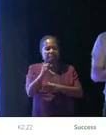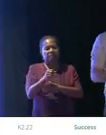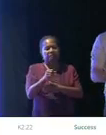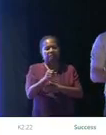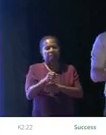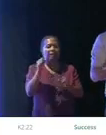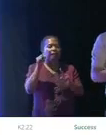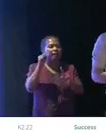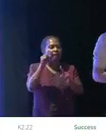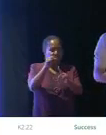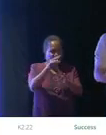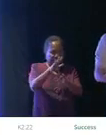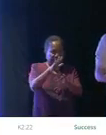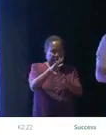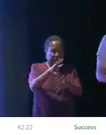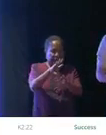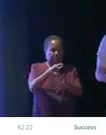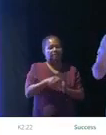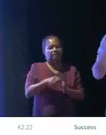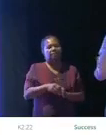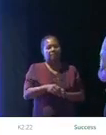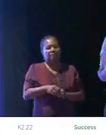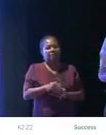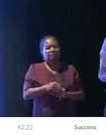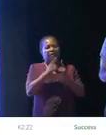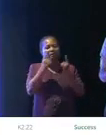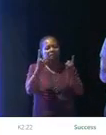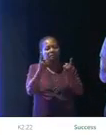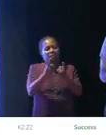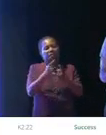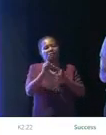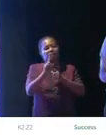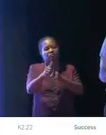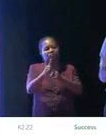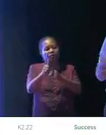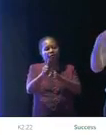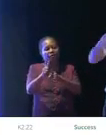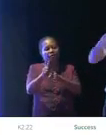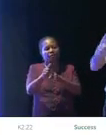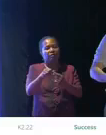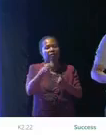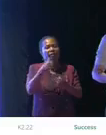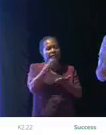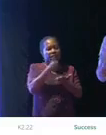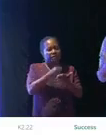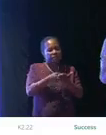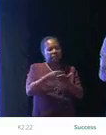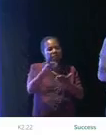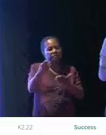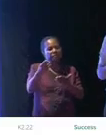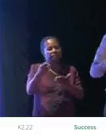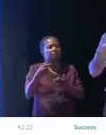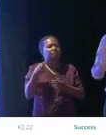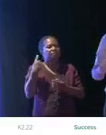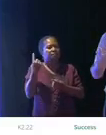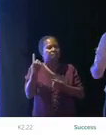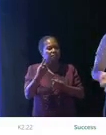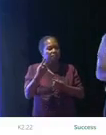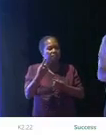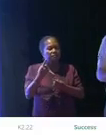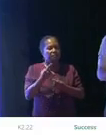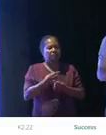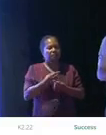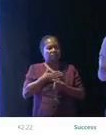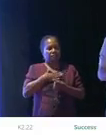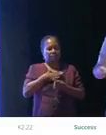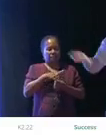that we can do with the MyIRC system is send you notifications to yourself, ones that are personalized to yourself, the only ones